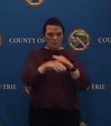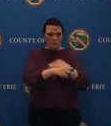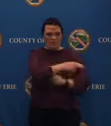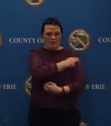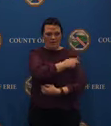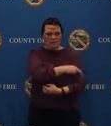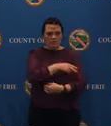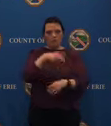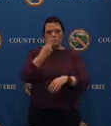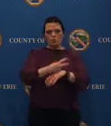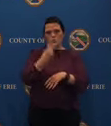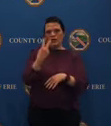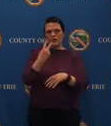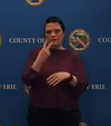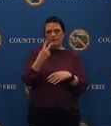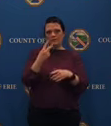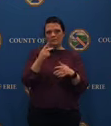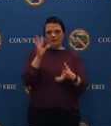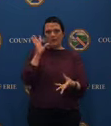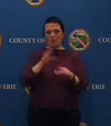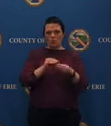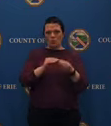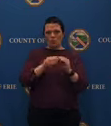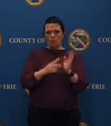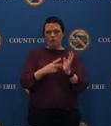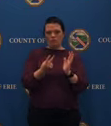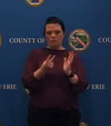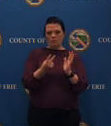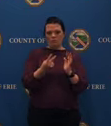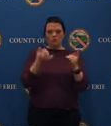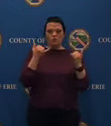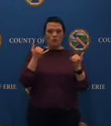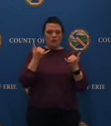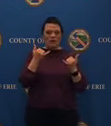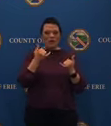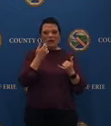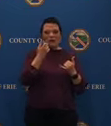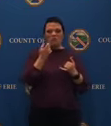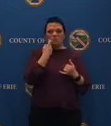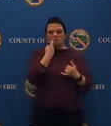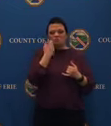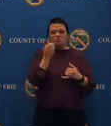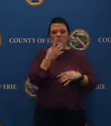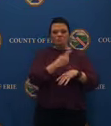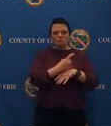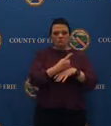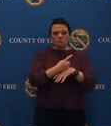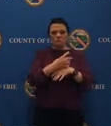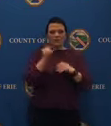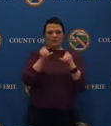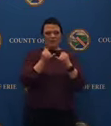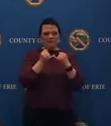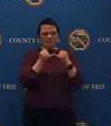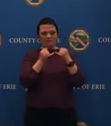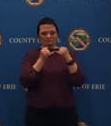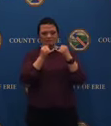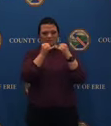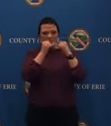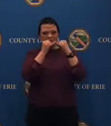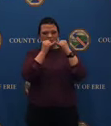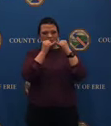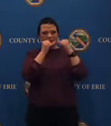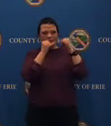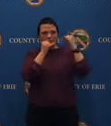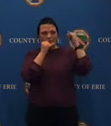just 2 days. But now, in the past couple days, you've seen that the line is not as